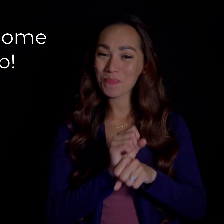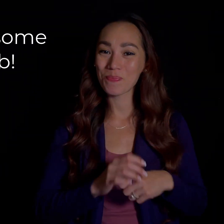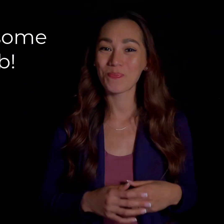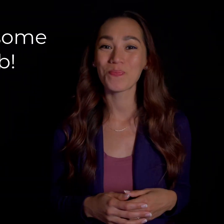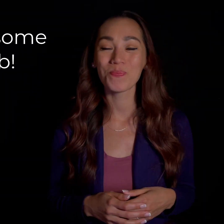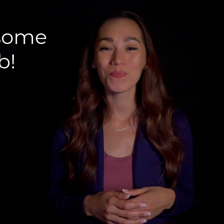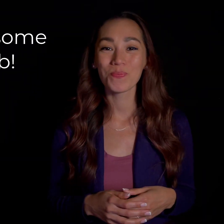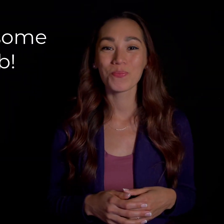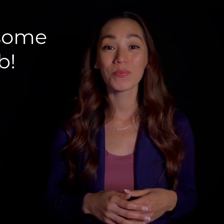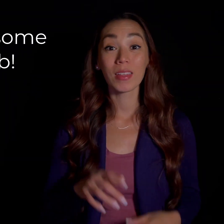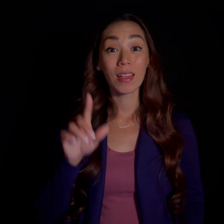Awesome, great job.